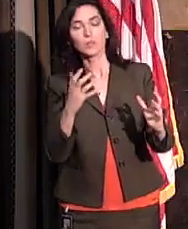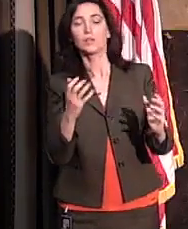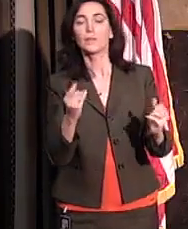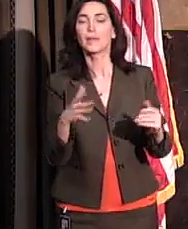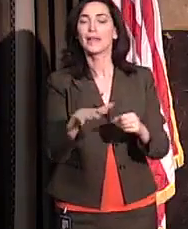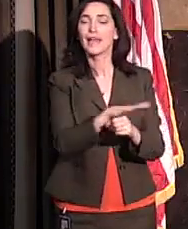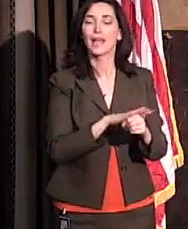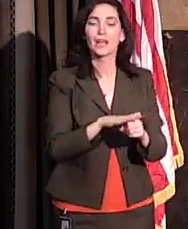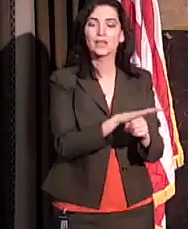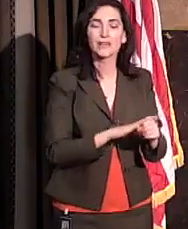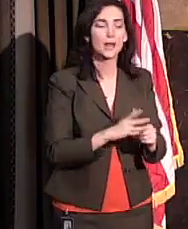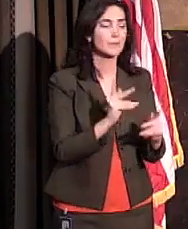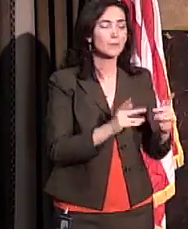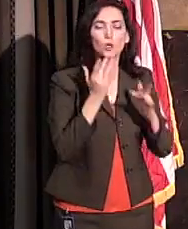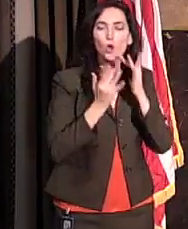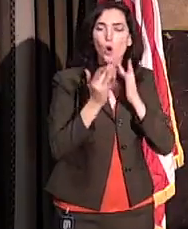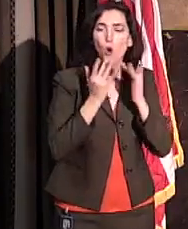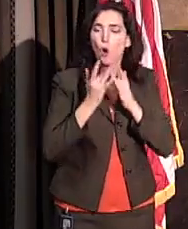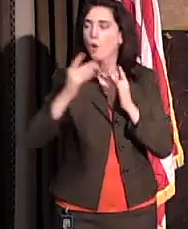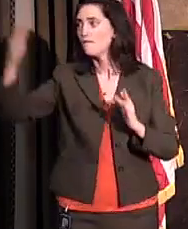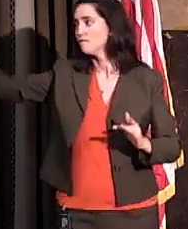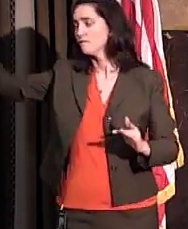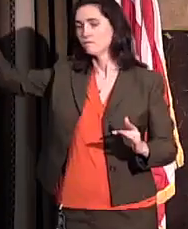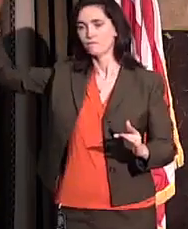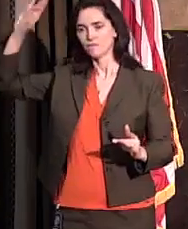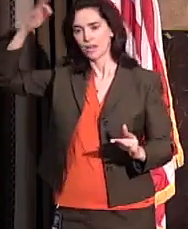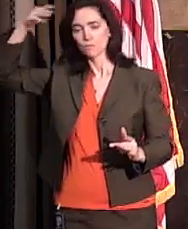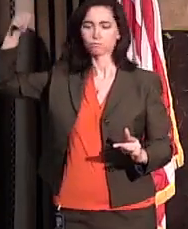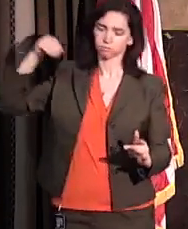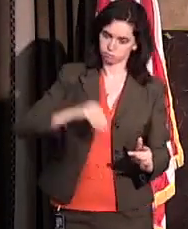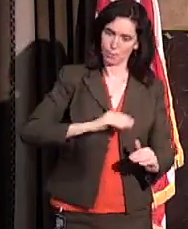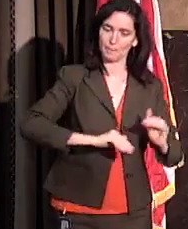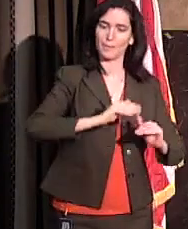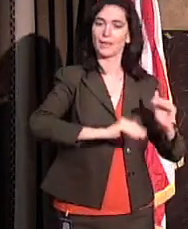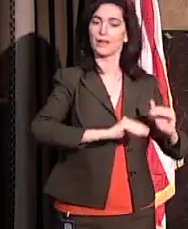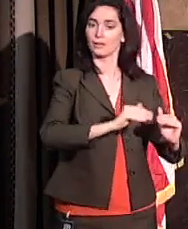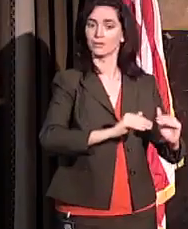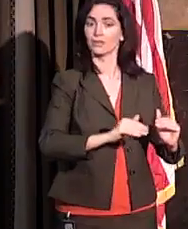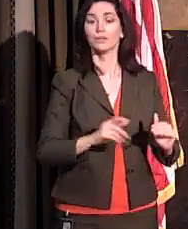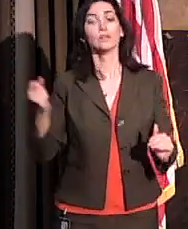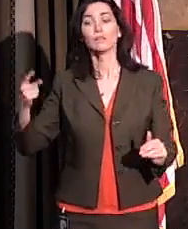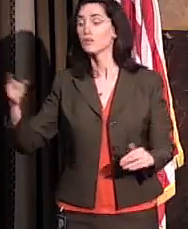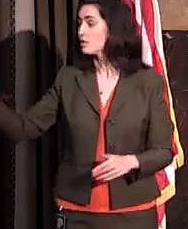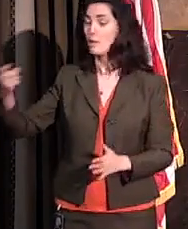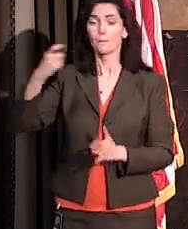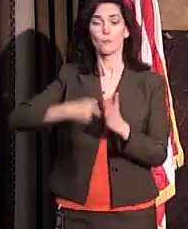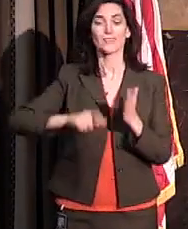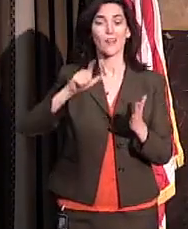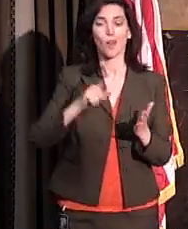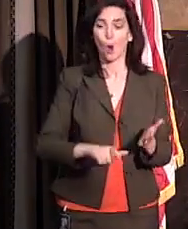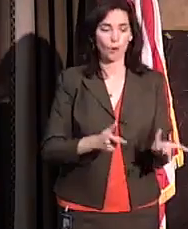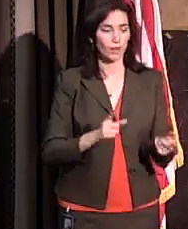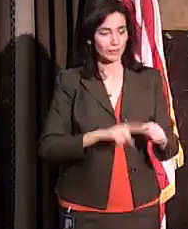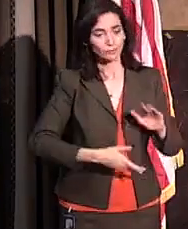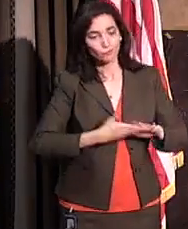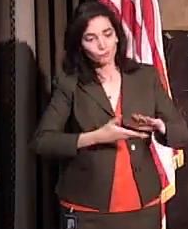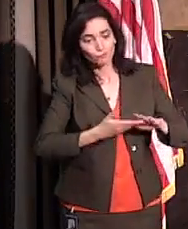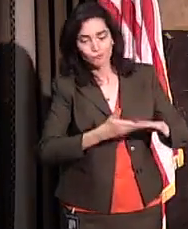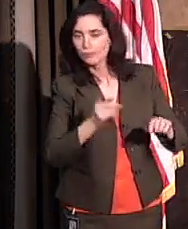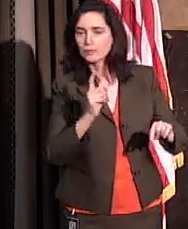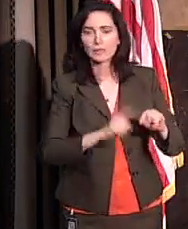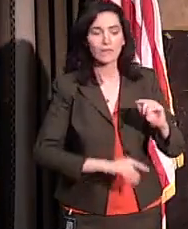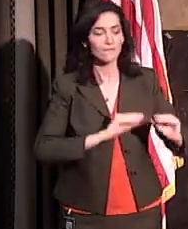in low-income areas, and the low rates that were set were really not sustainable. What this grant program